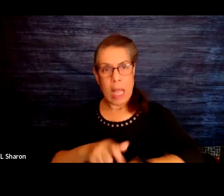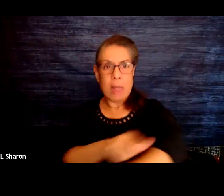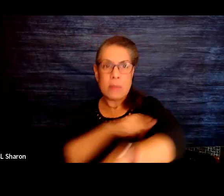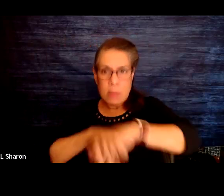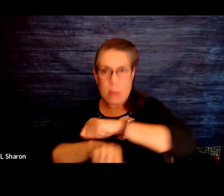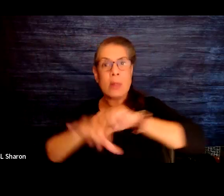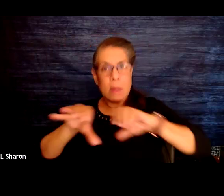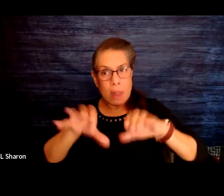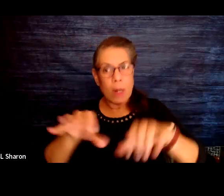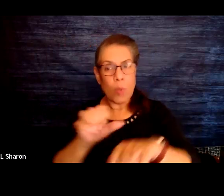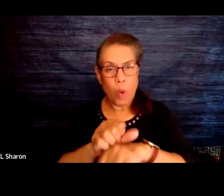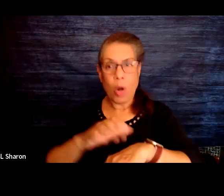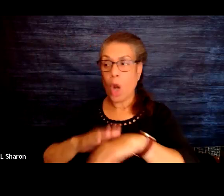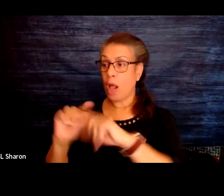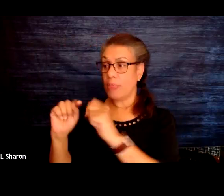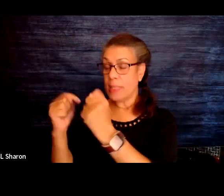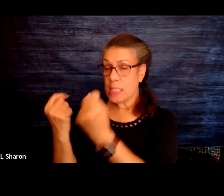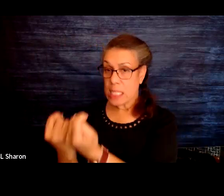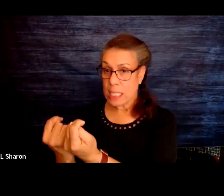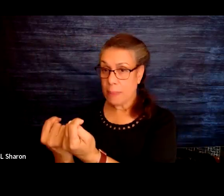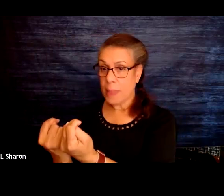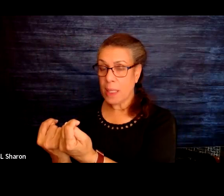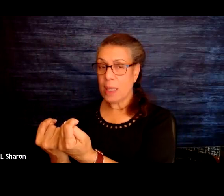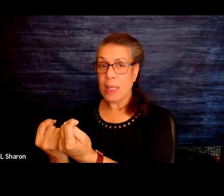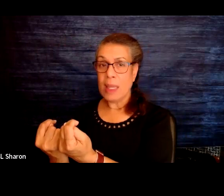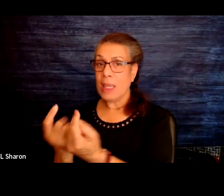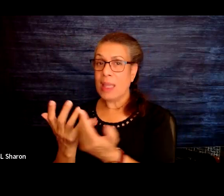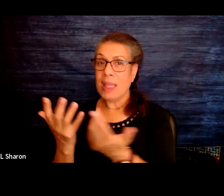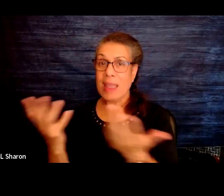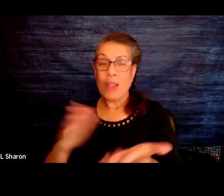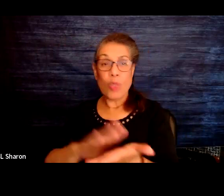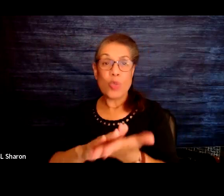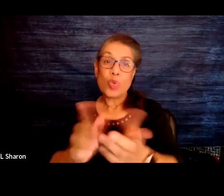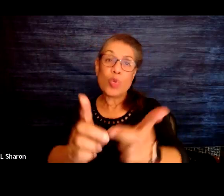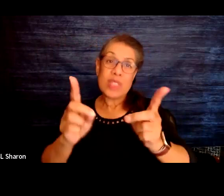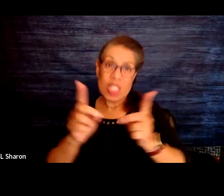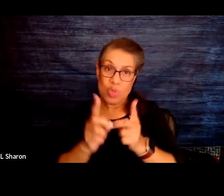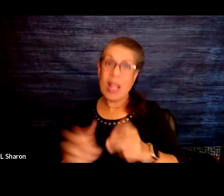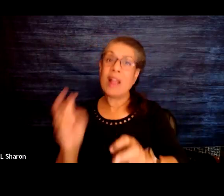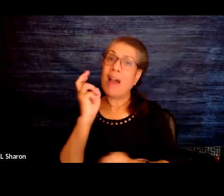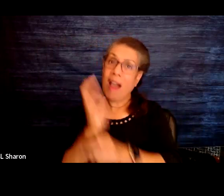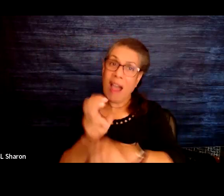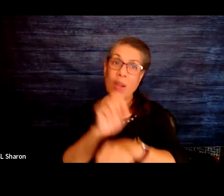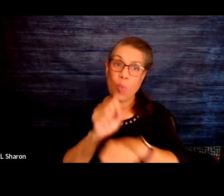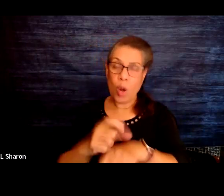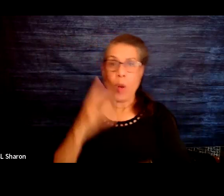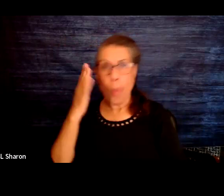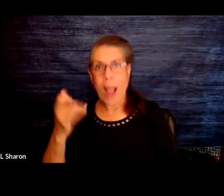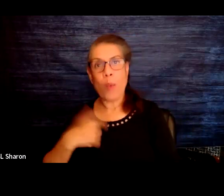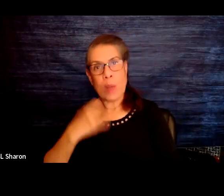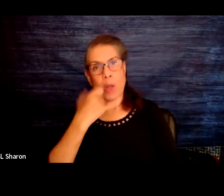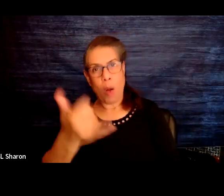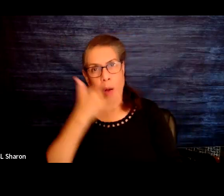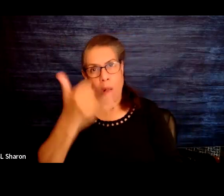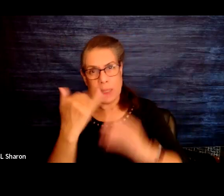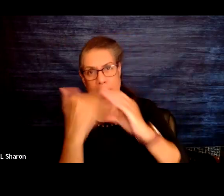intensive on our team's part. And the district team's part, because they heard a lot from us. And that